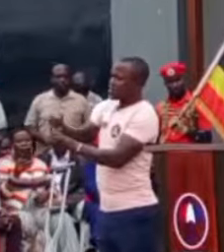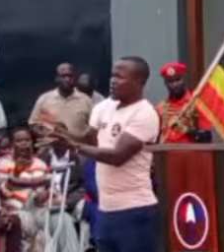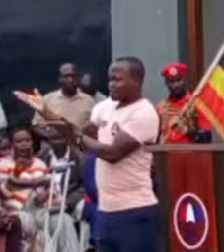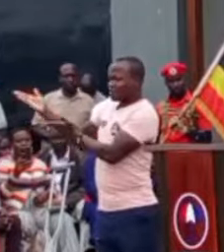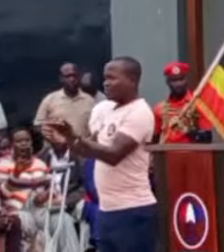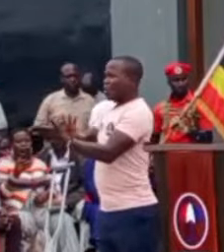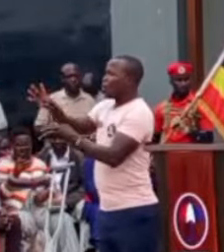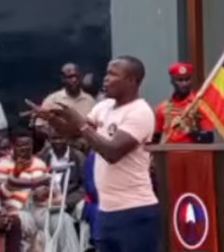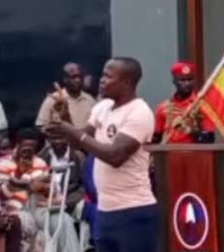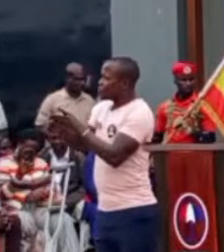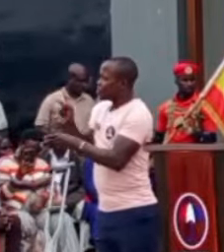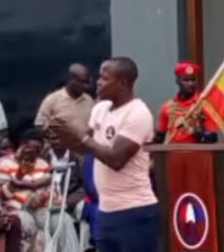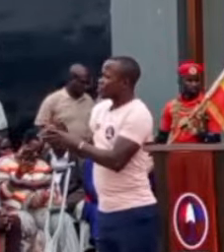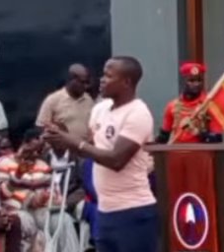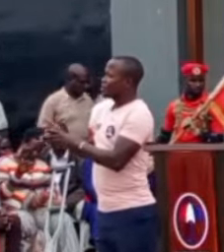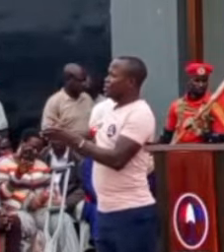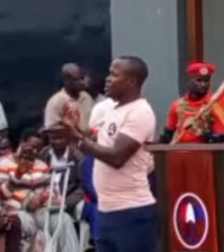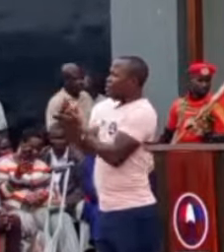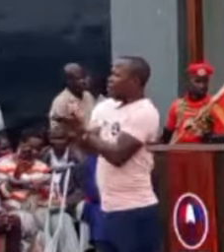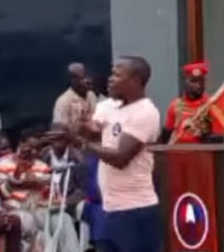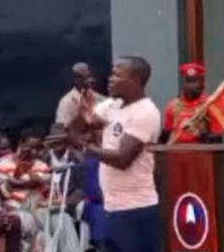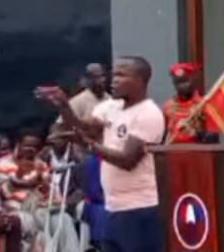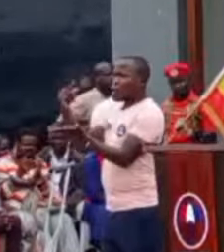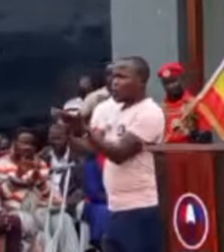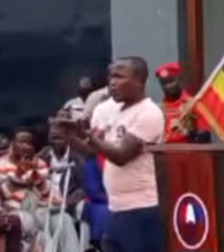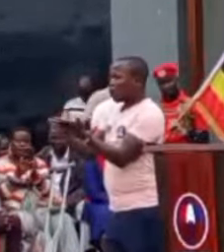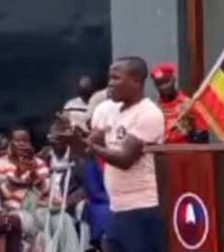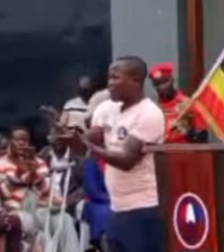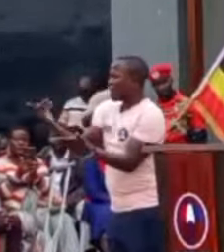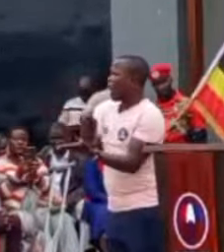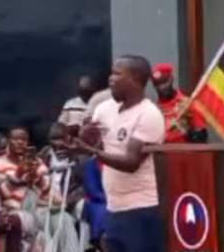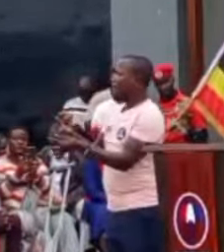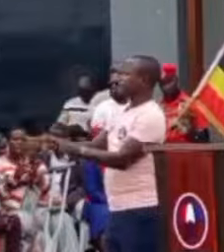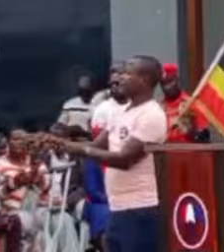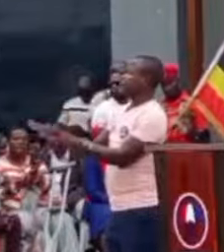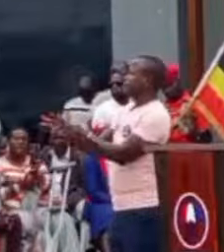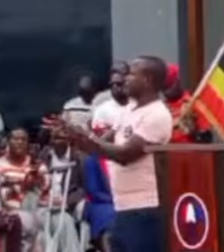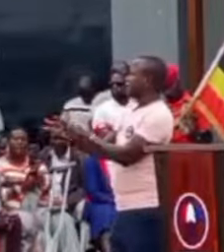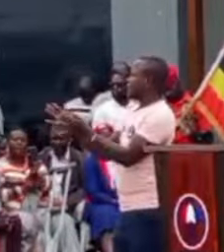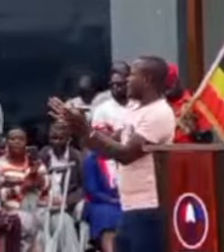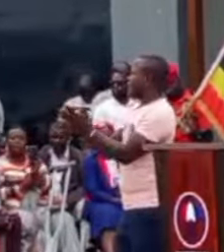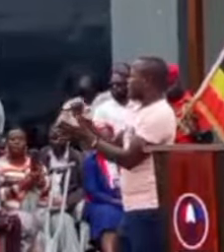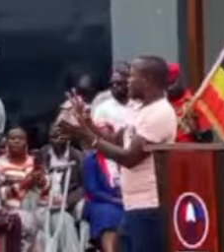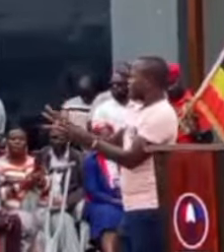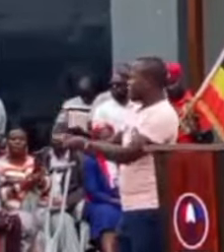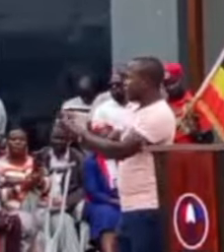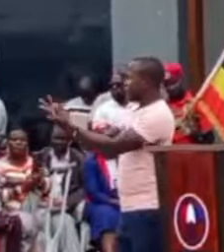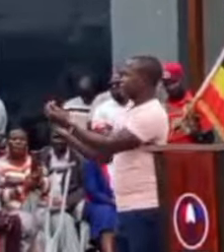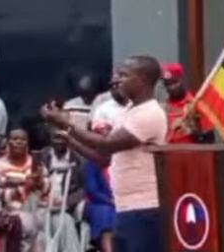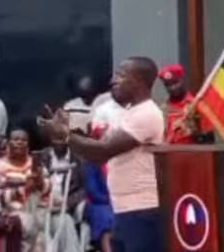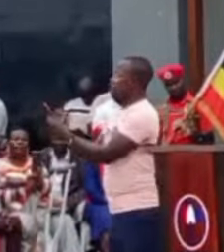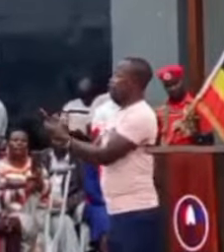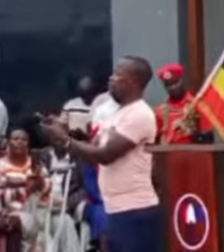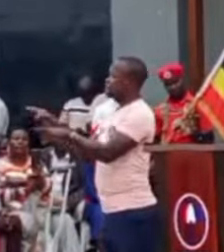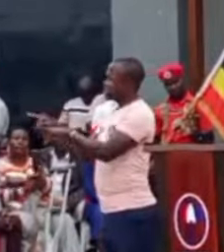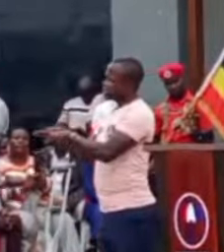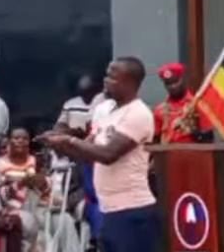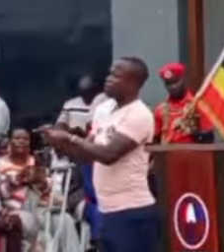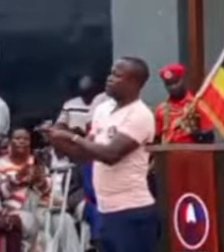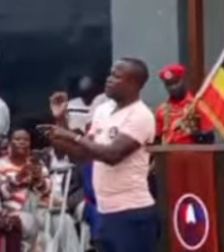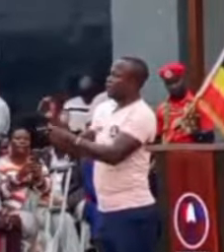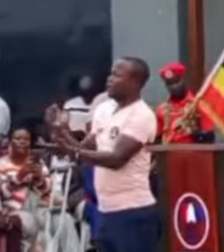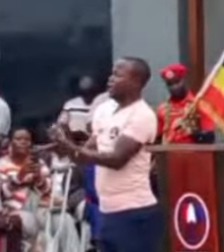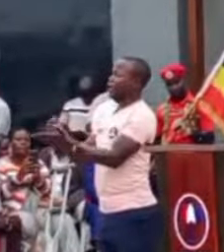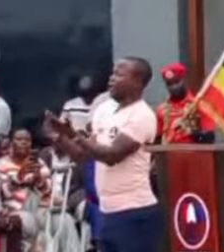kubanga bano bannayuganda bonna balina omugaso era singa baba aweereddwa omukisa basobola okuyamba ku nkulaakulana ya uganda netuuka ku